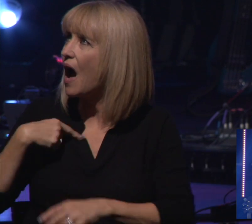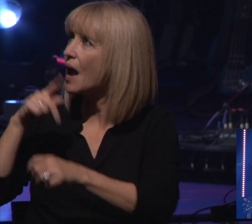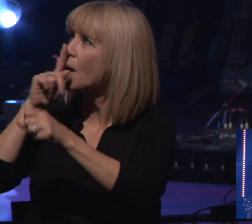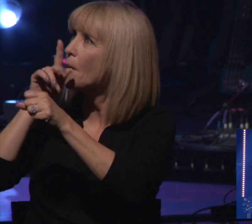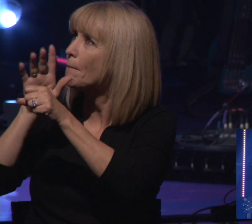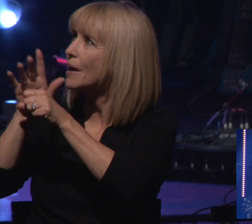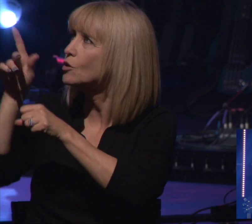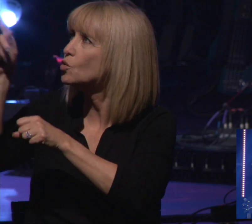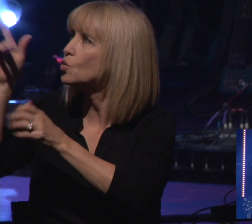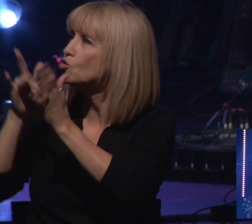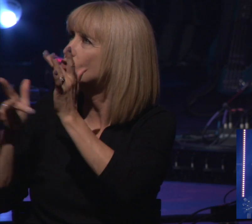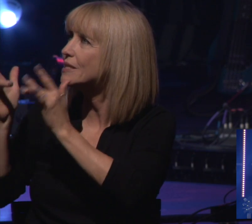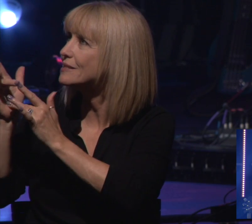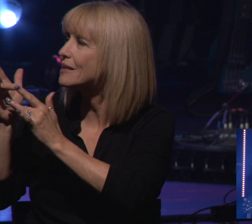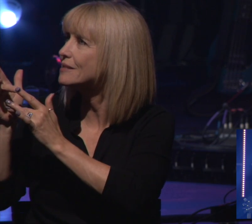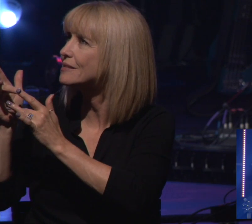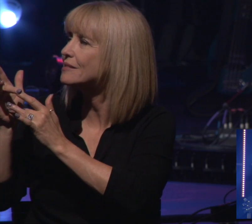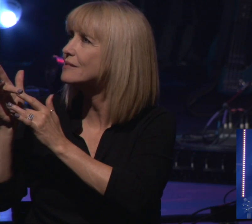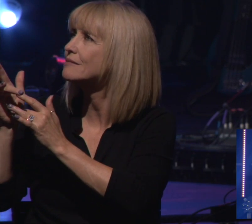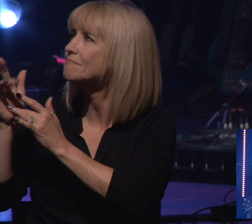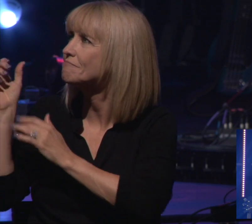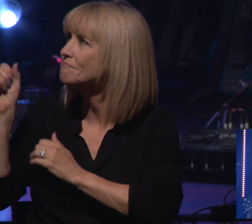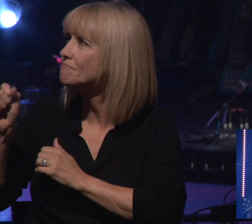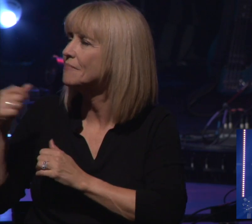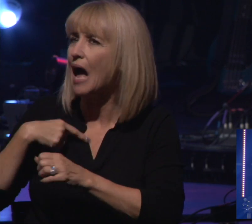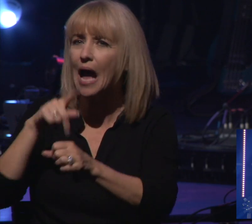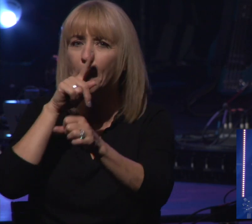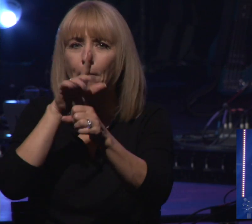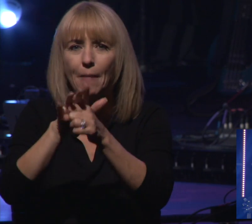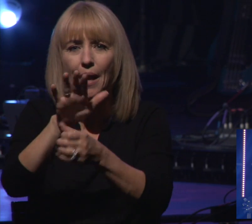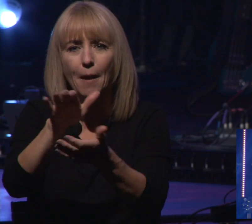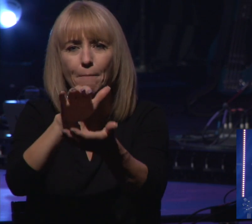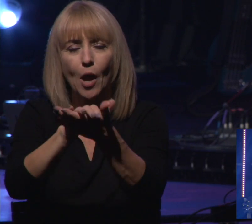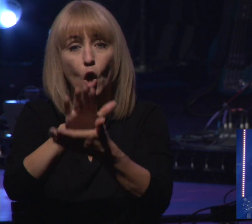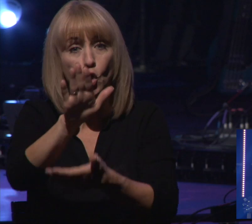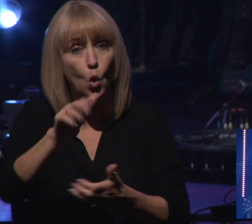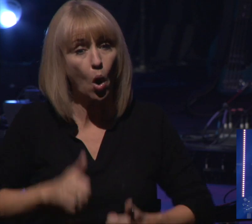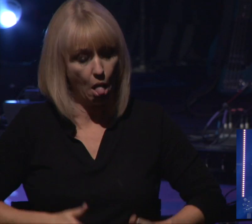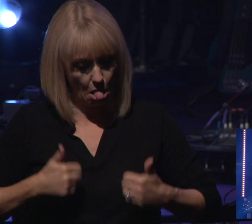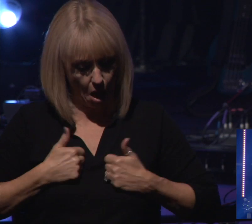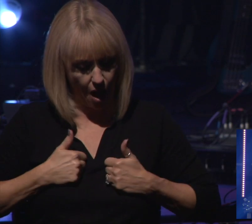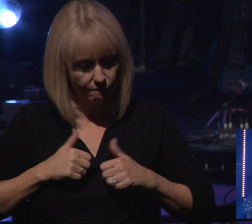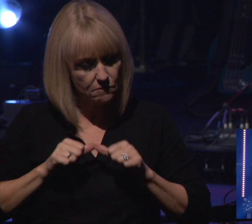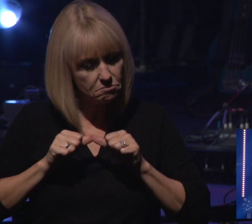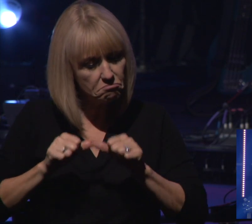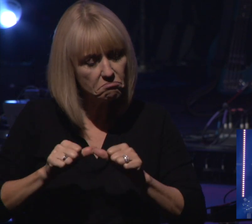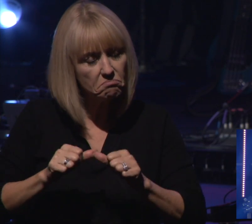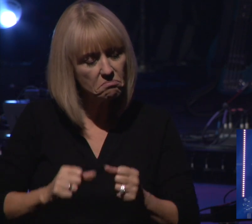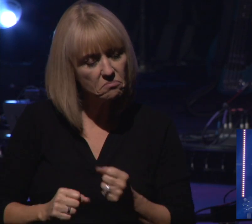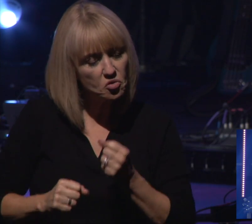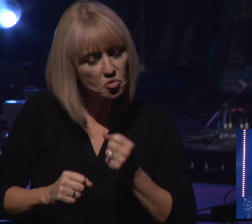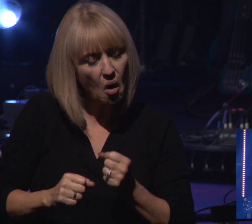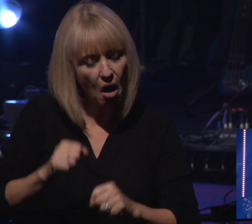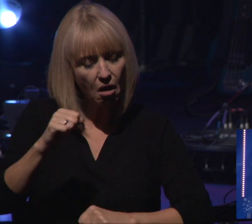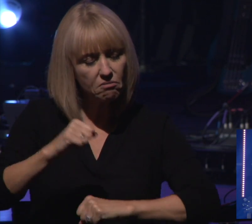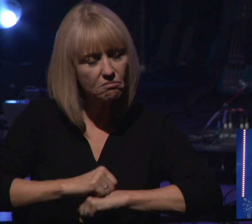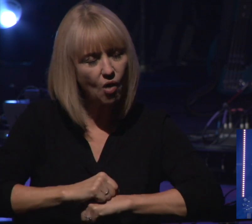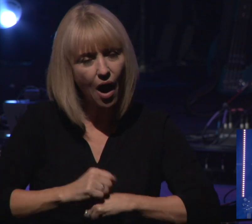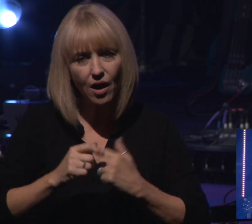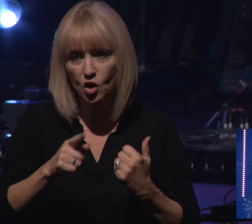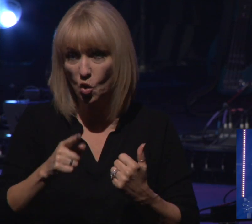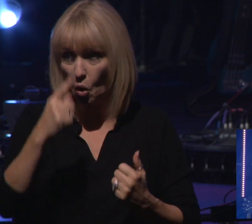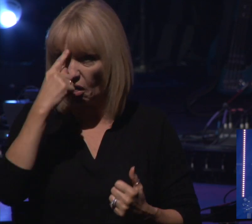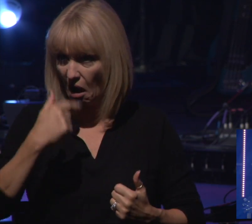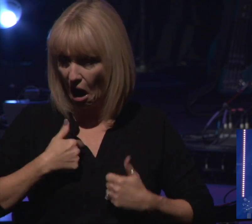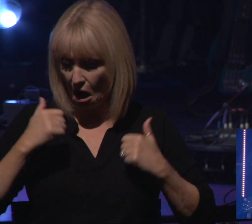Jesus first and you made a commitment to someone else, you've had to live a lifestyle that's solid and strong. It's no longer